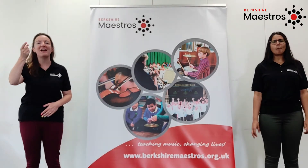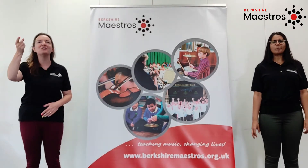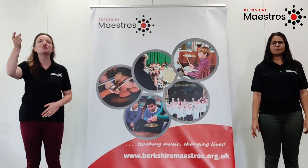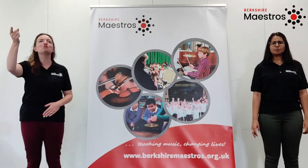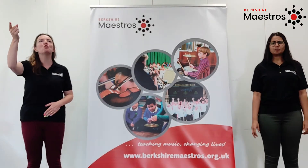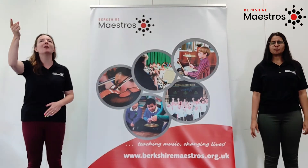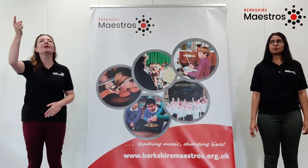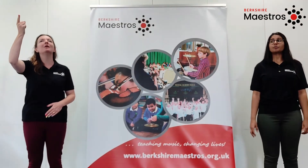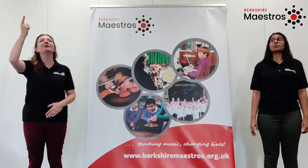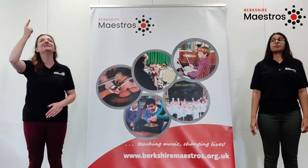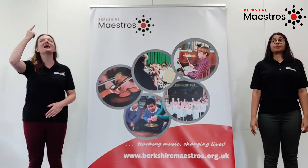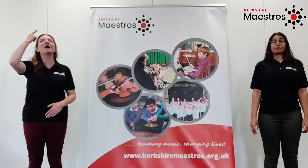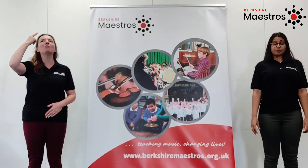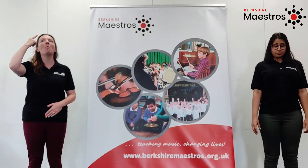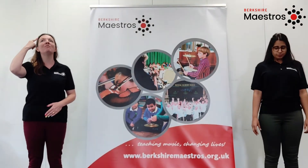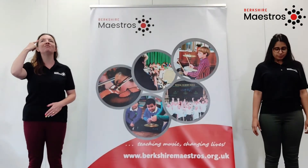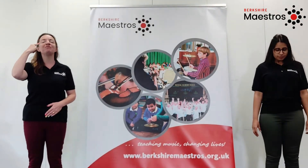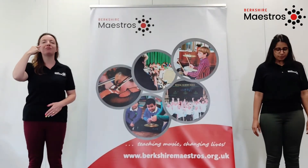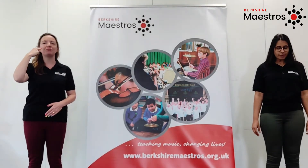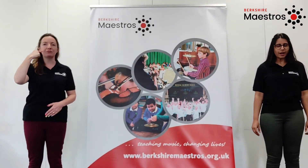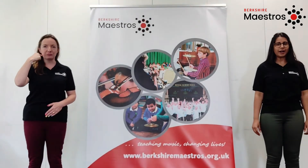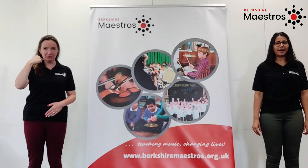And swallow it down.